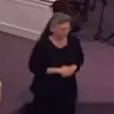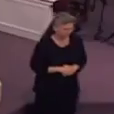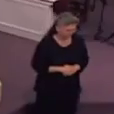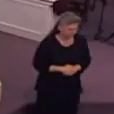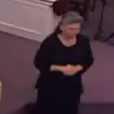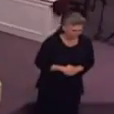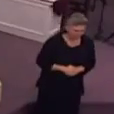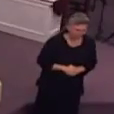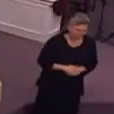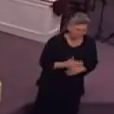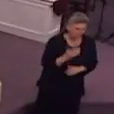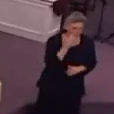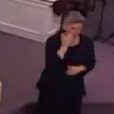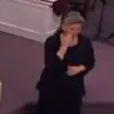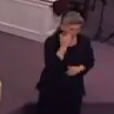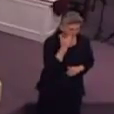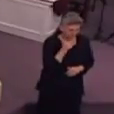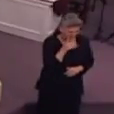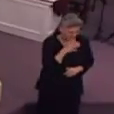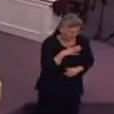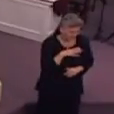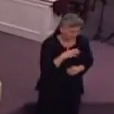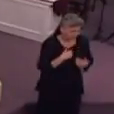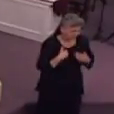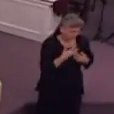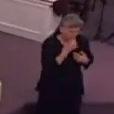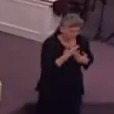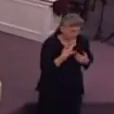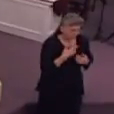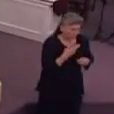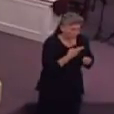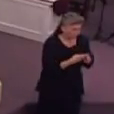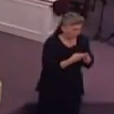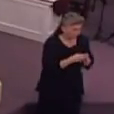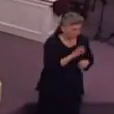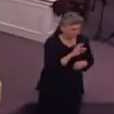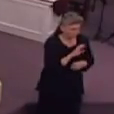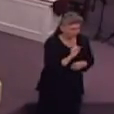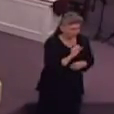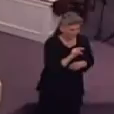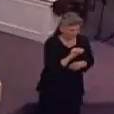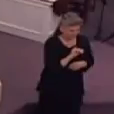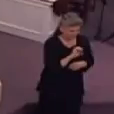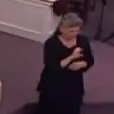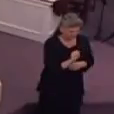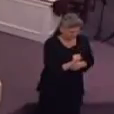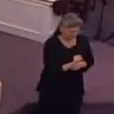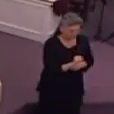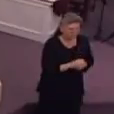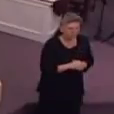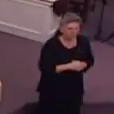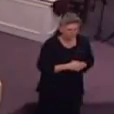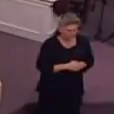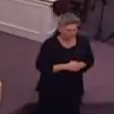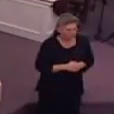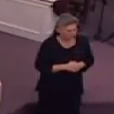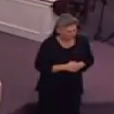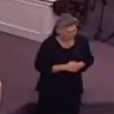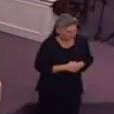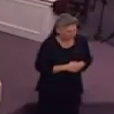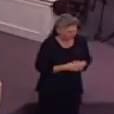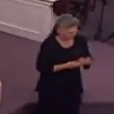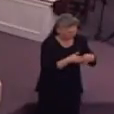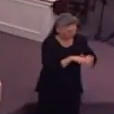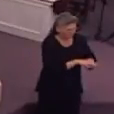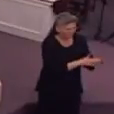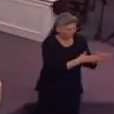And he knew that this lady that was going to have a birthday, her name was Frances. And so he worked out